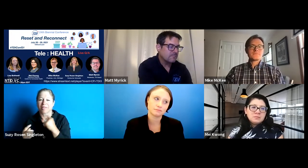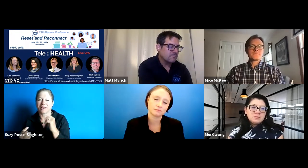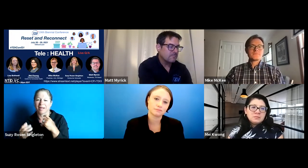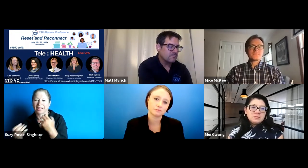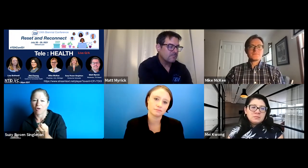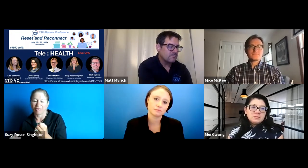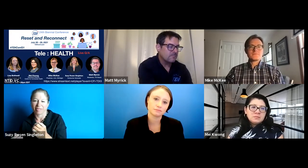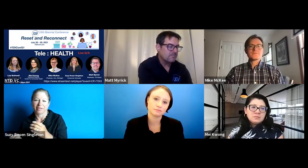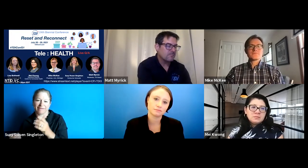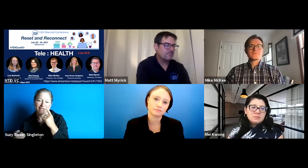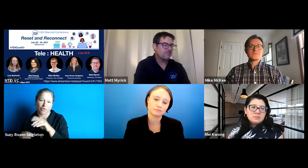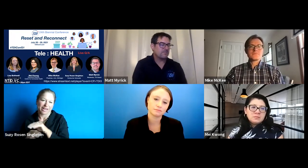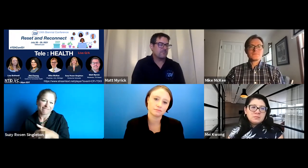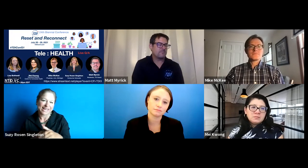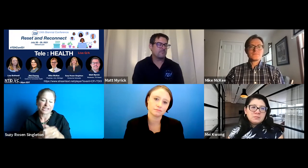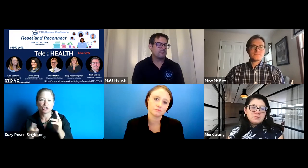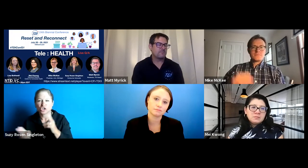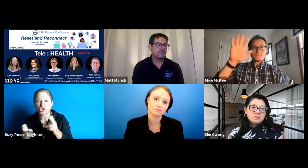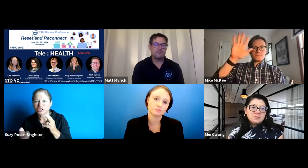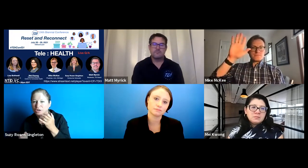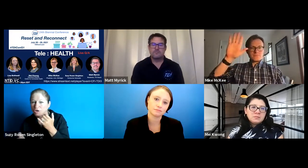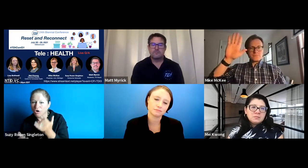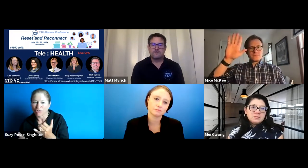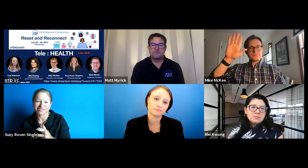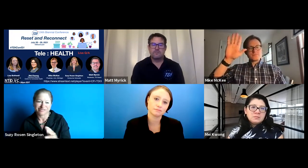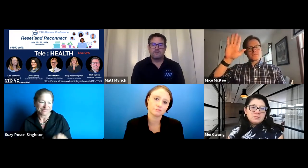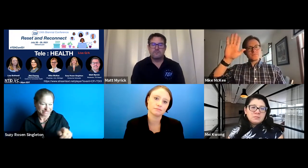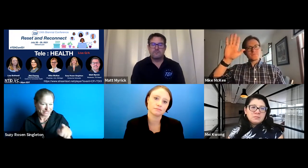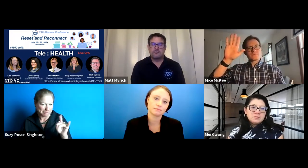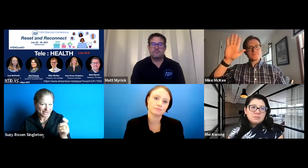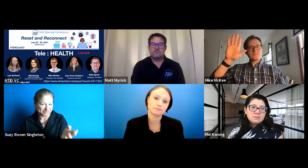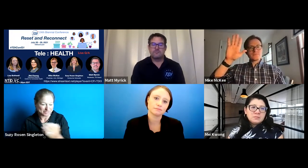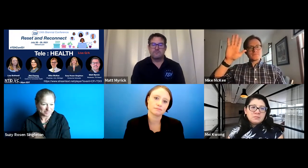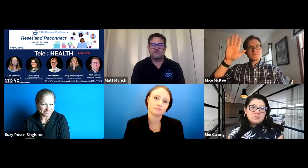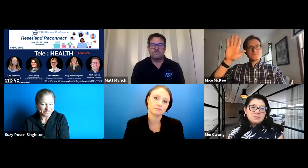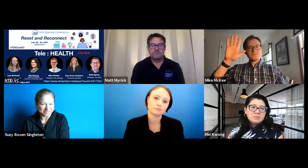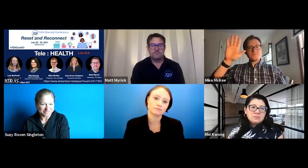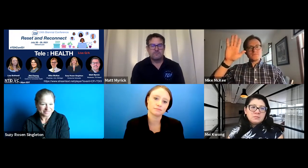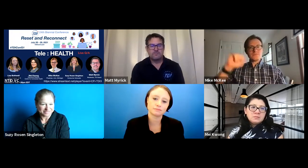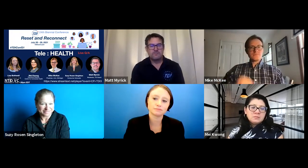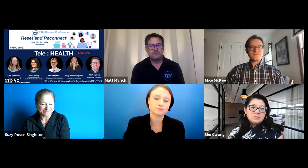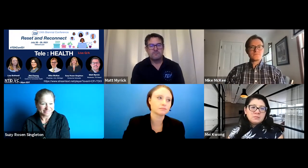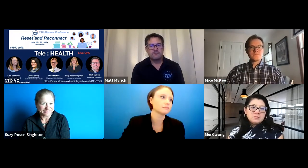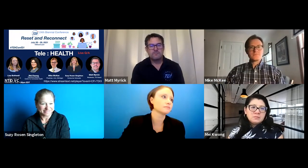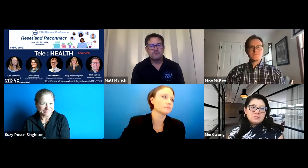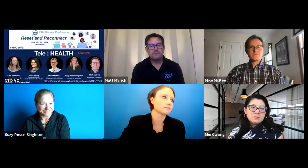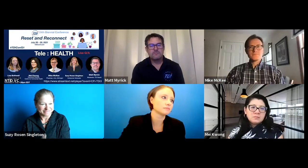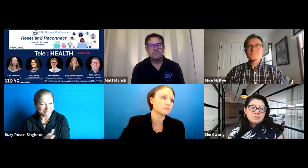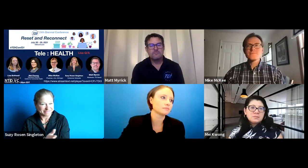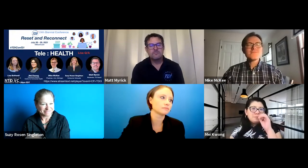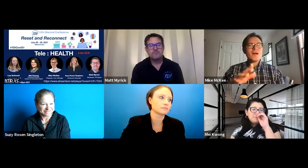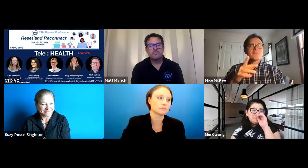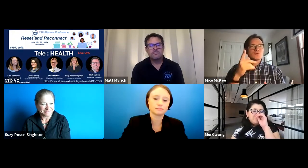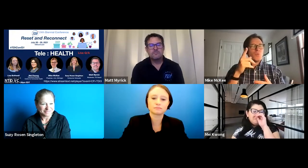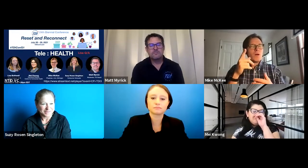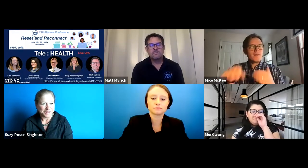and accessible at that time. And the same thing goes for telehealth, I think, for things like overnights or urgent calls that you're trying to make. Yeah,